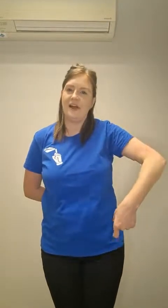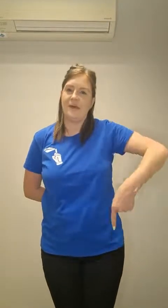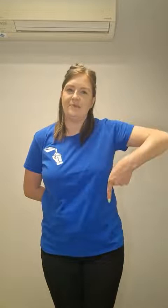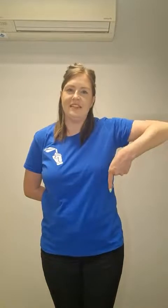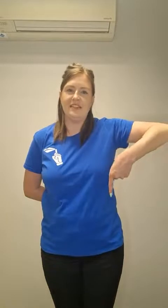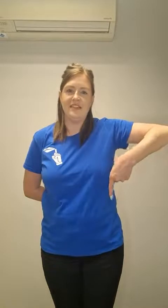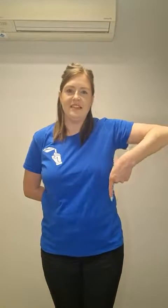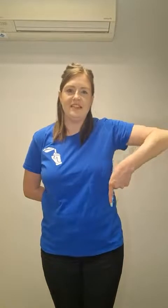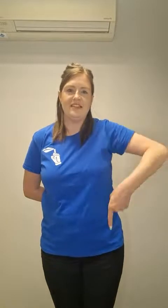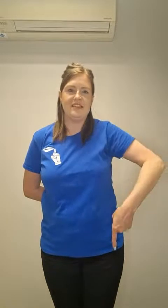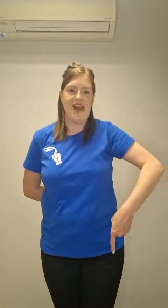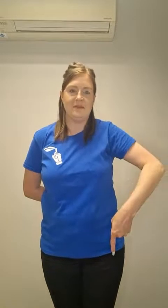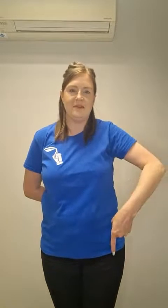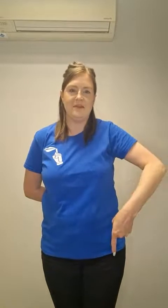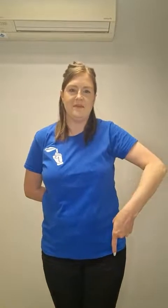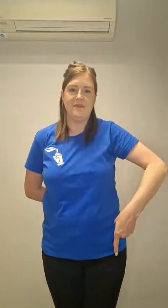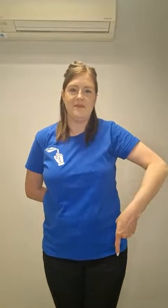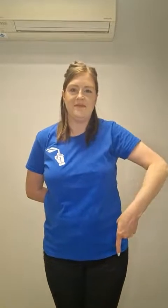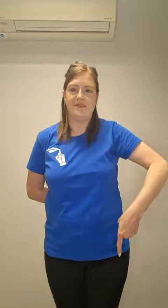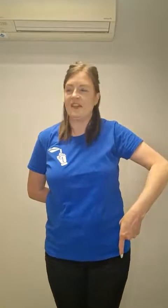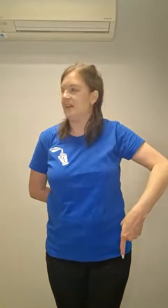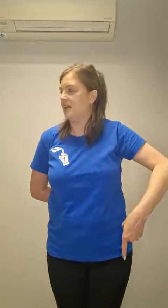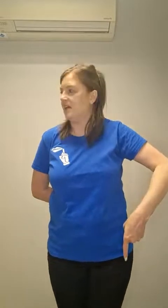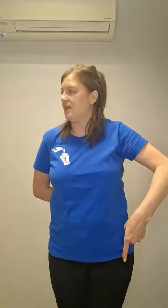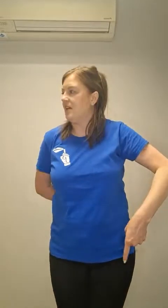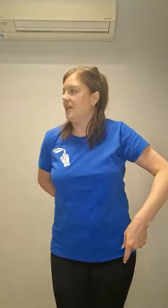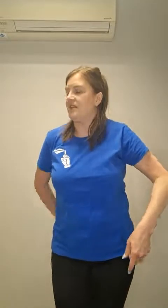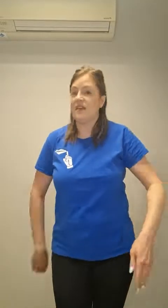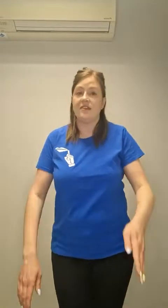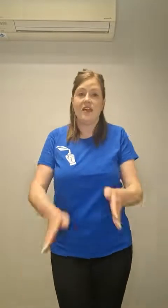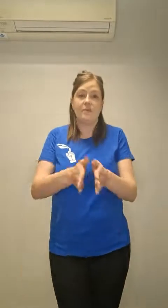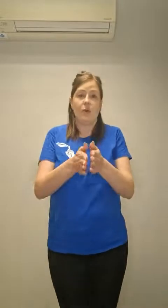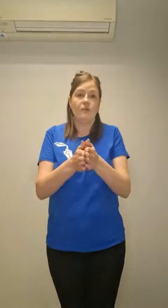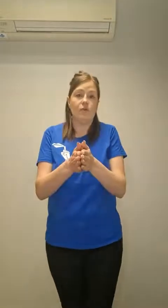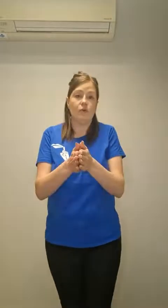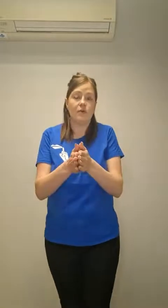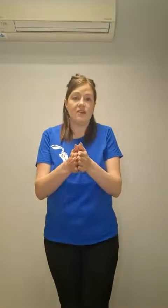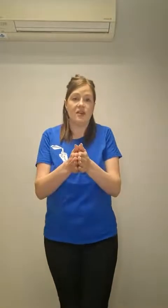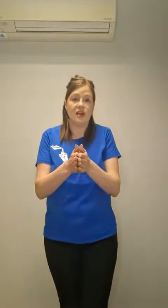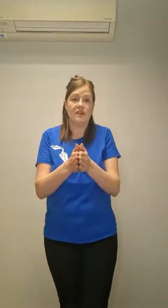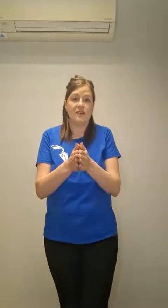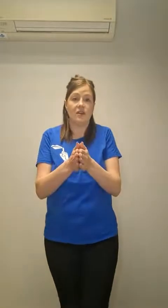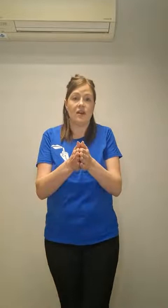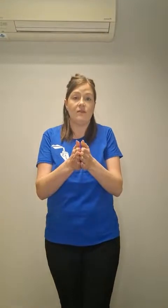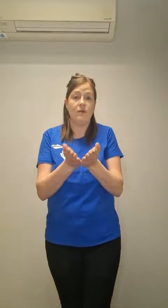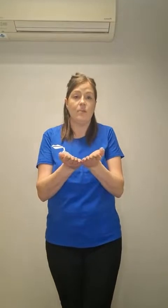one. Down. They can then point forward, like in the sign for book.